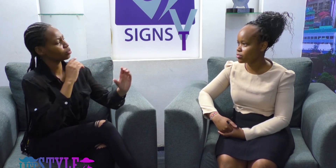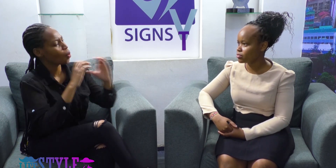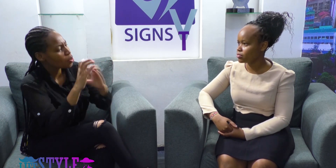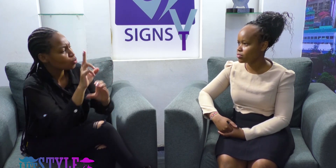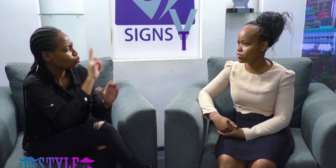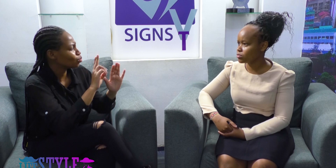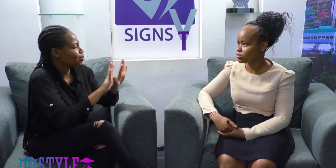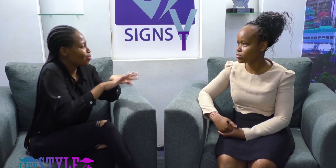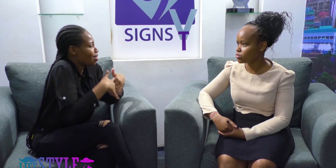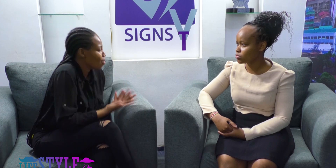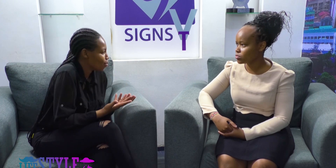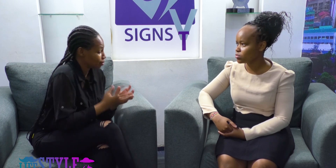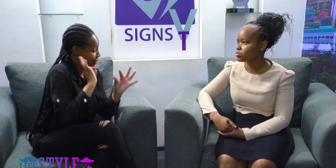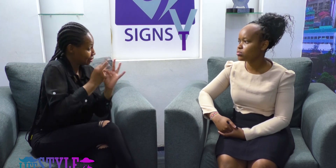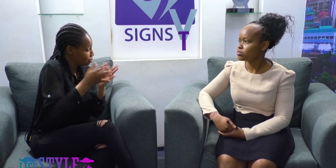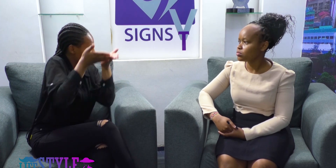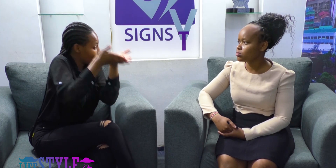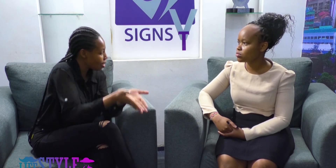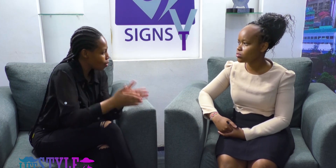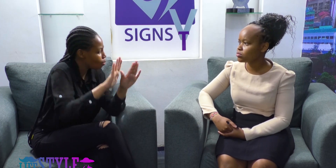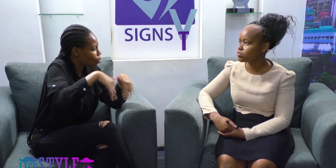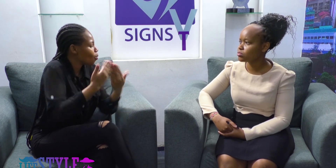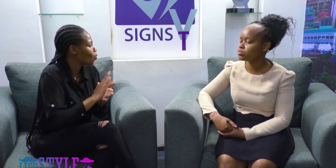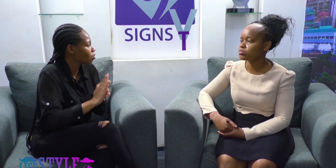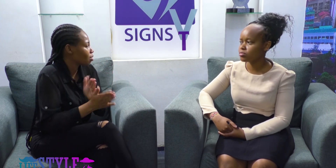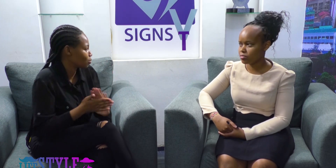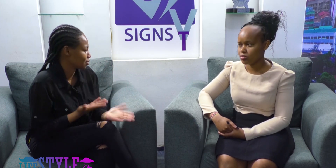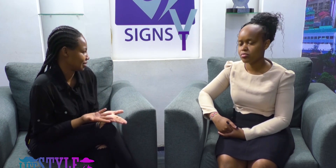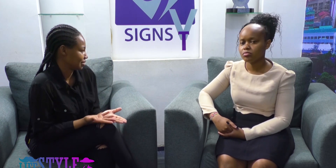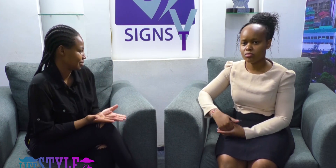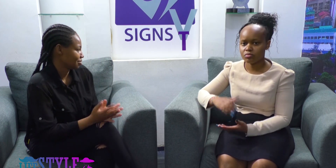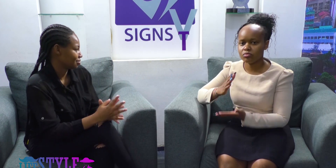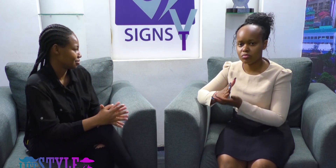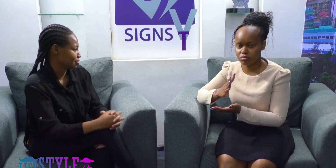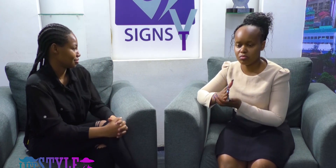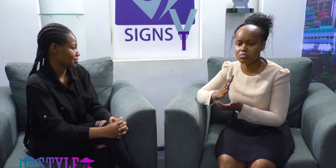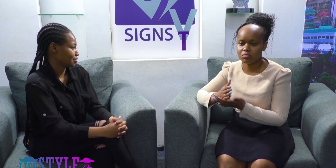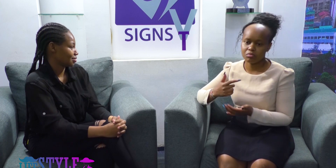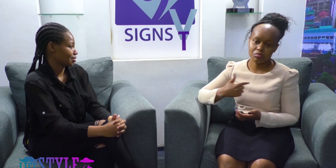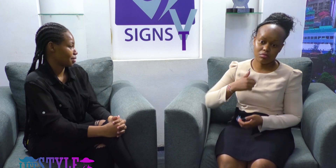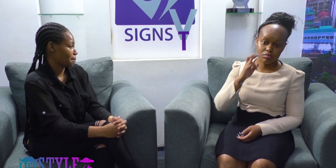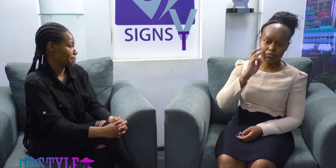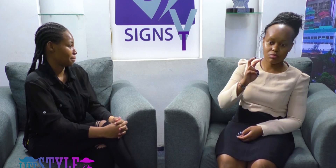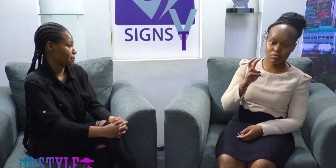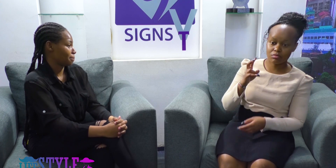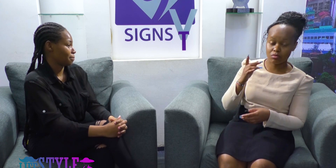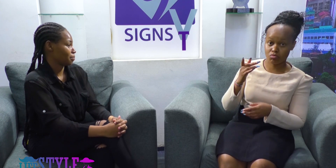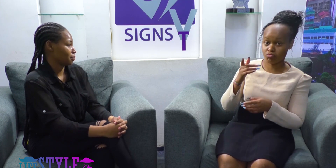who taught you how to paint, and did they facilitate and make a provision for